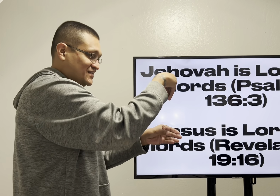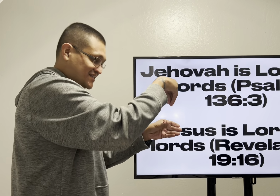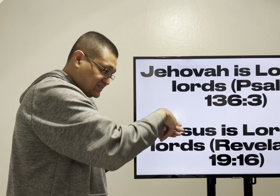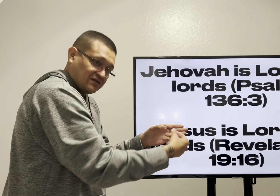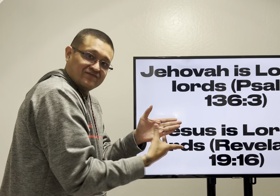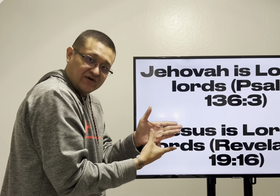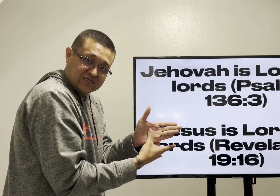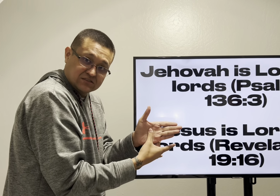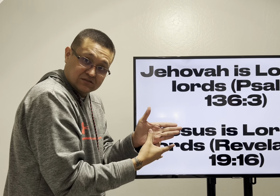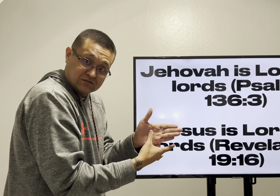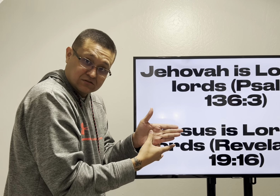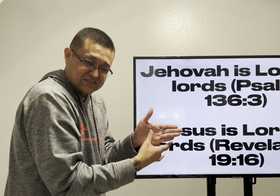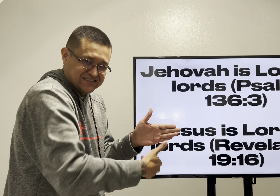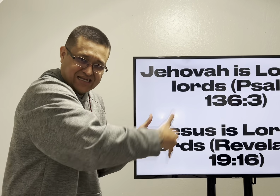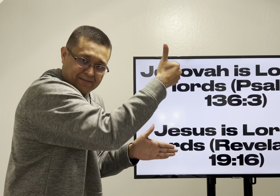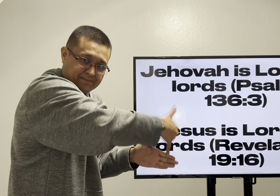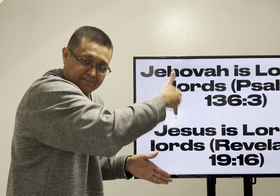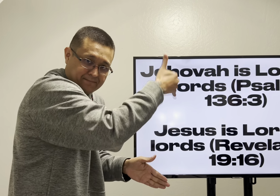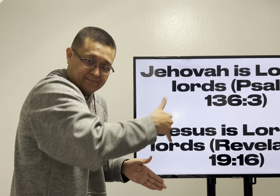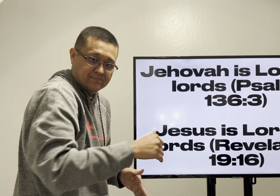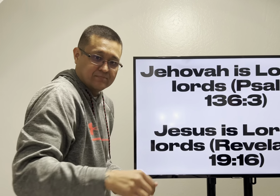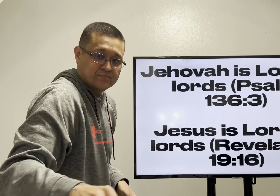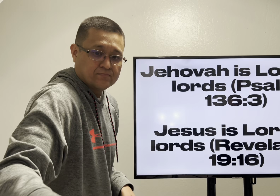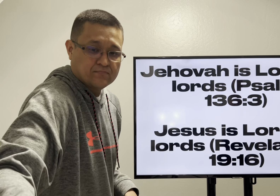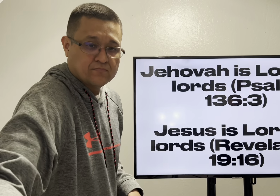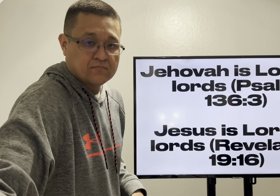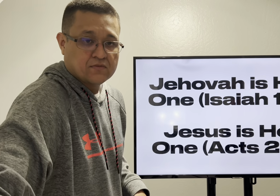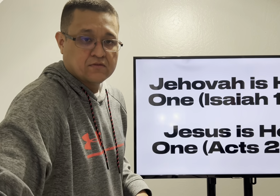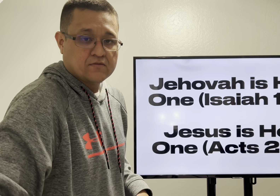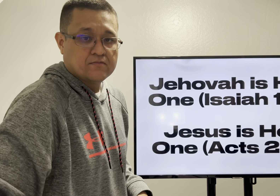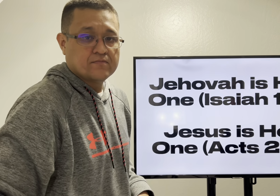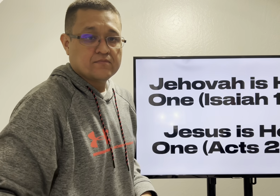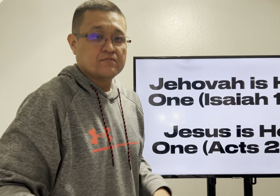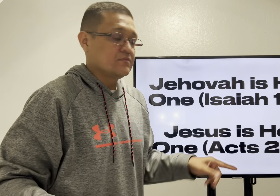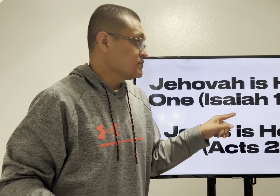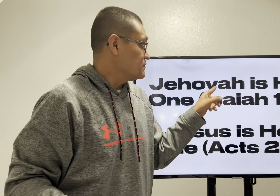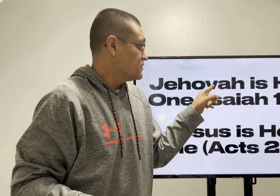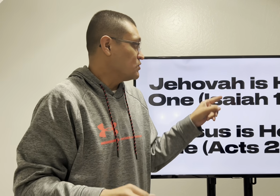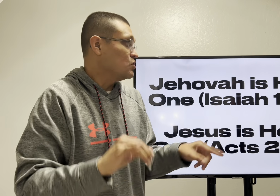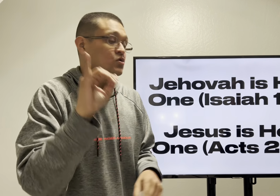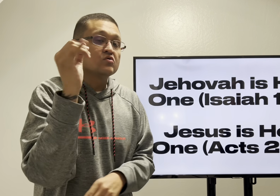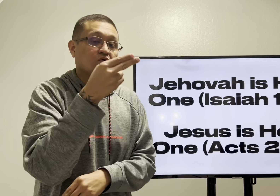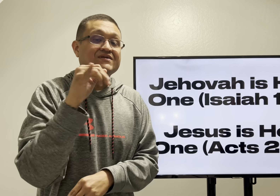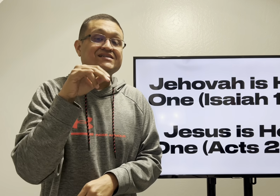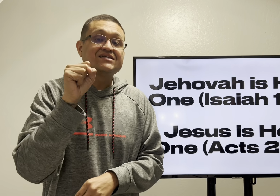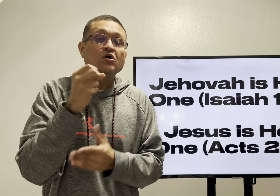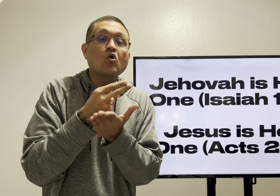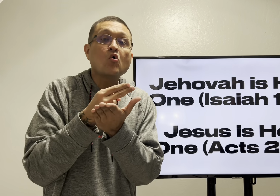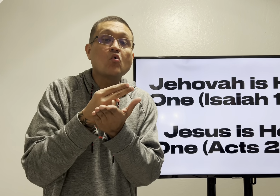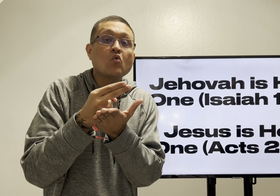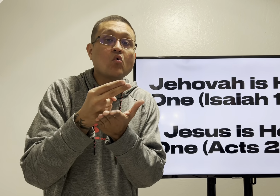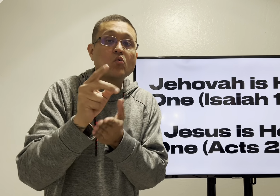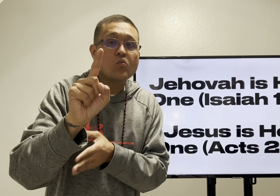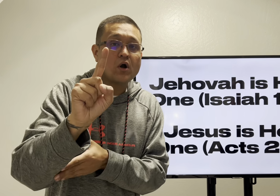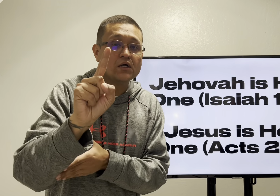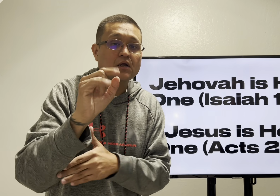comes in and the fleshly body and is known by Jesus. They're exactly the same. Jehovah is Holy